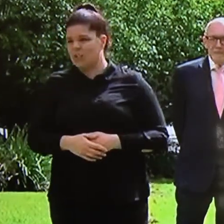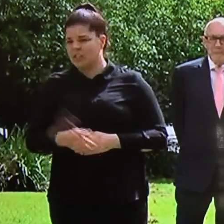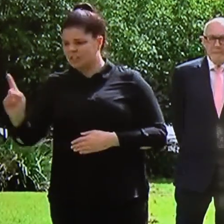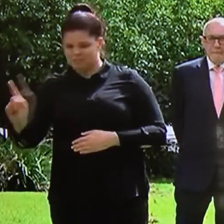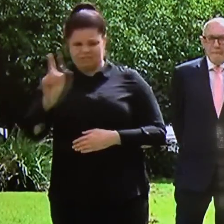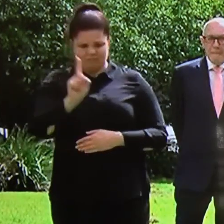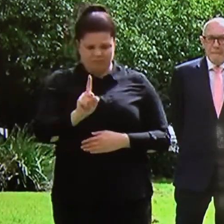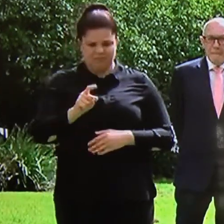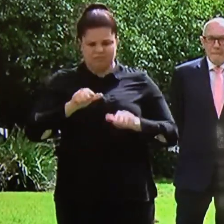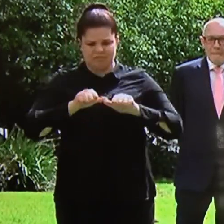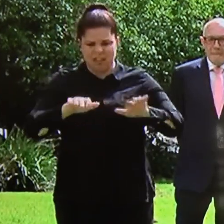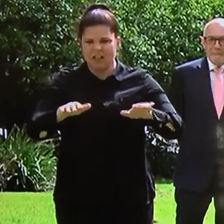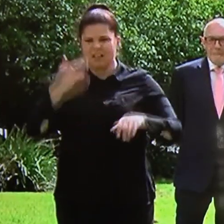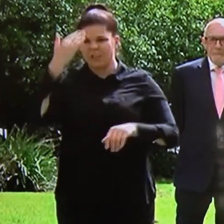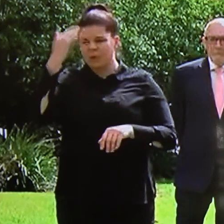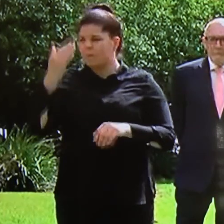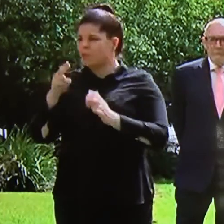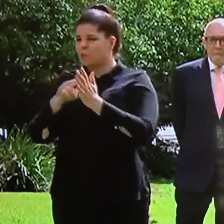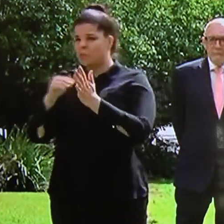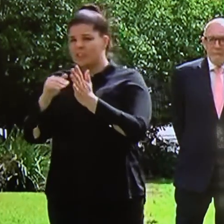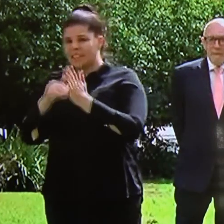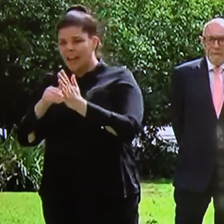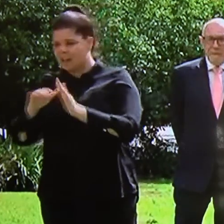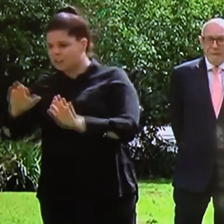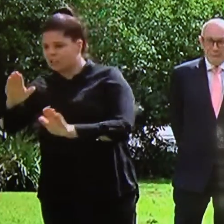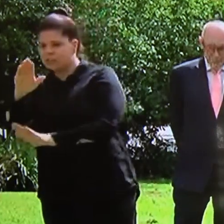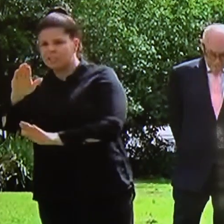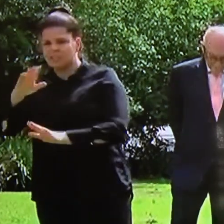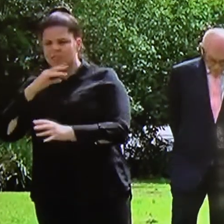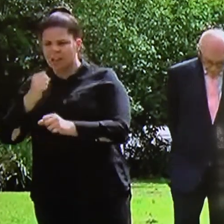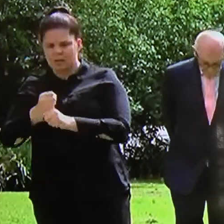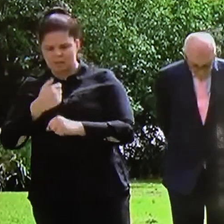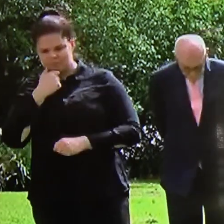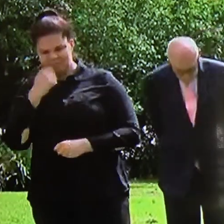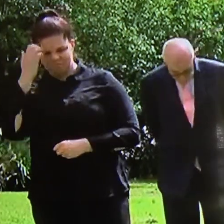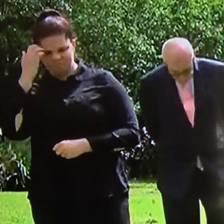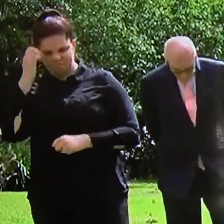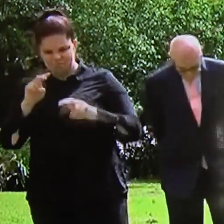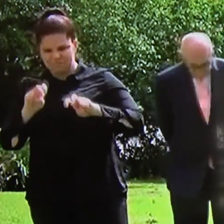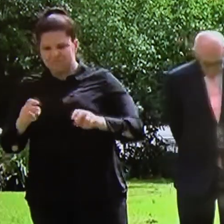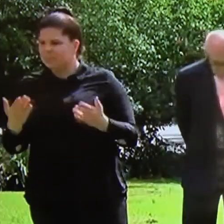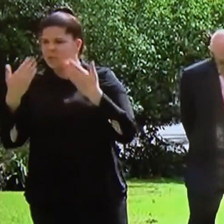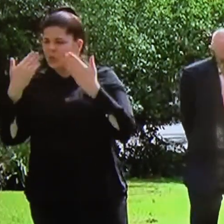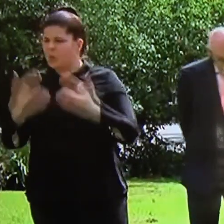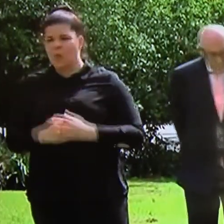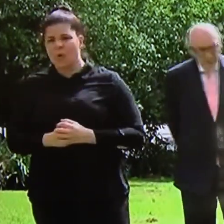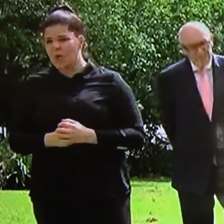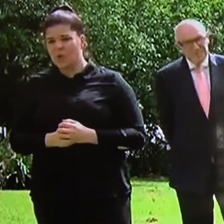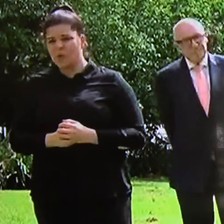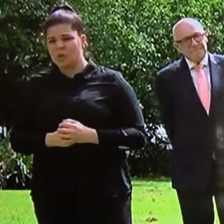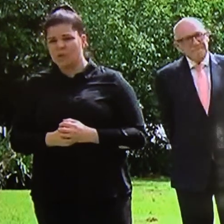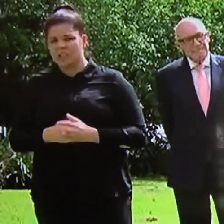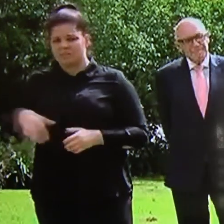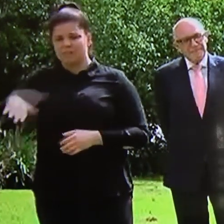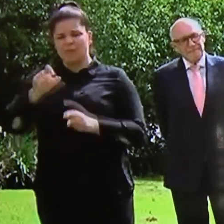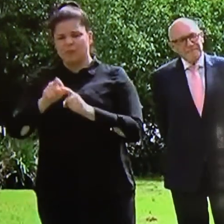ship. The New Zealand government struggling with that as well, trying to come to grips with it. It's a very challenging issue for the